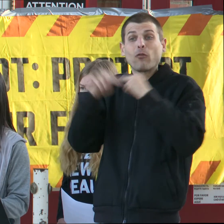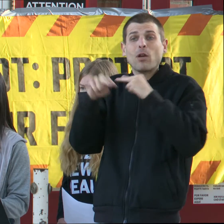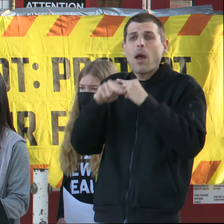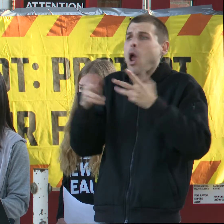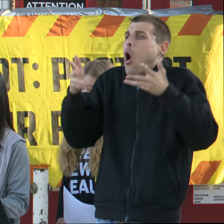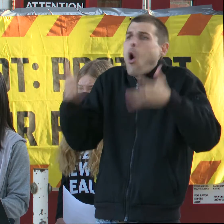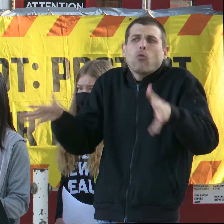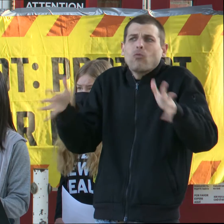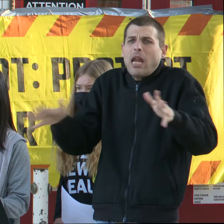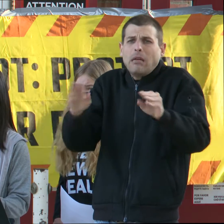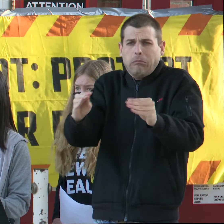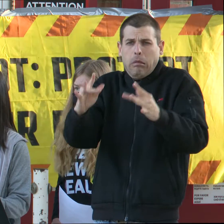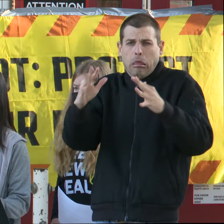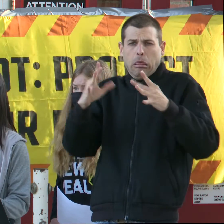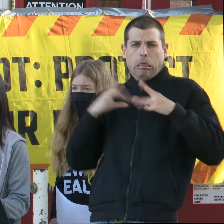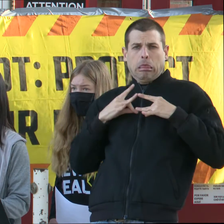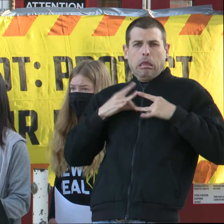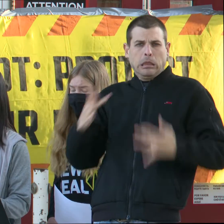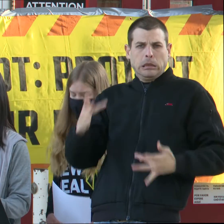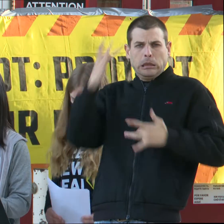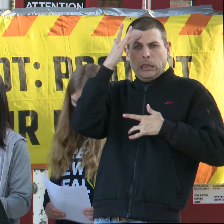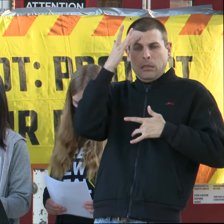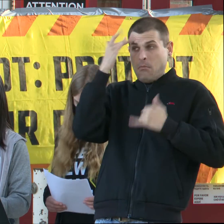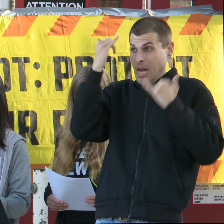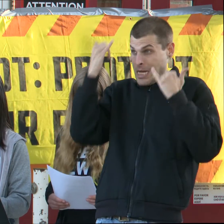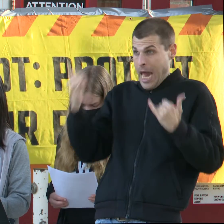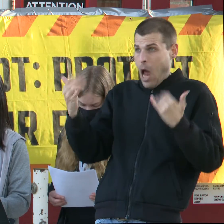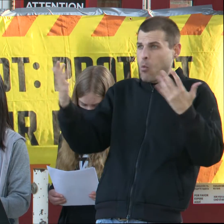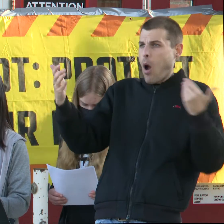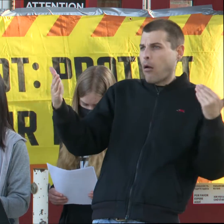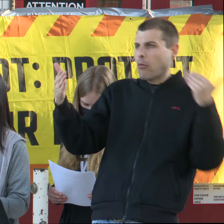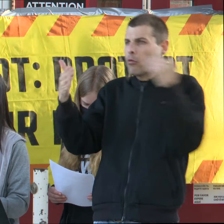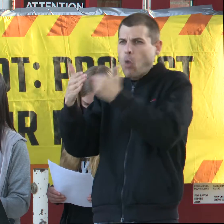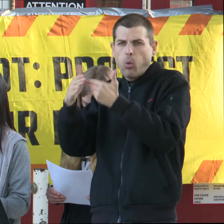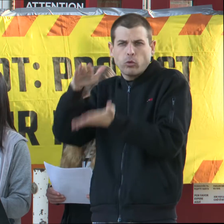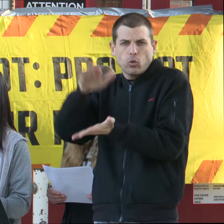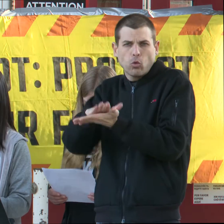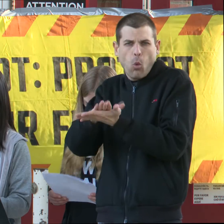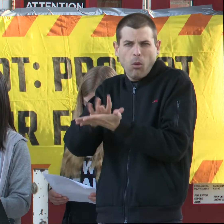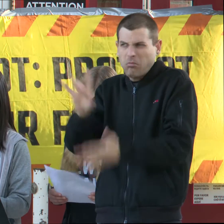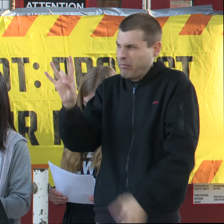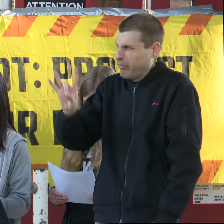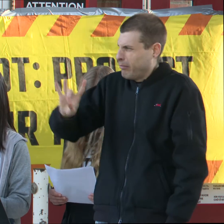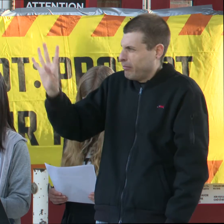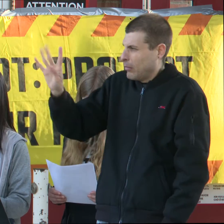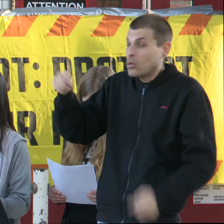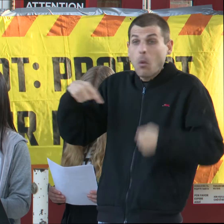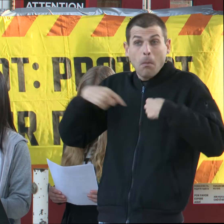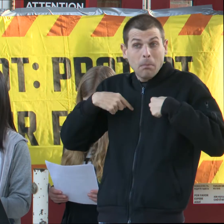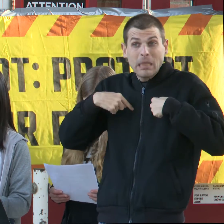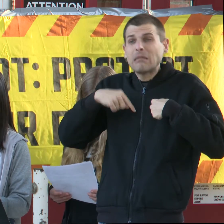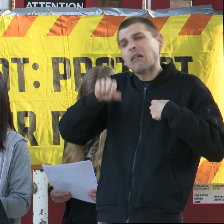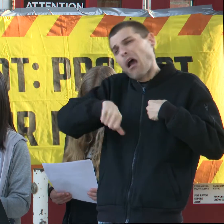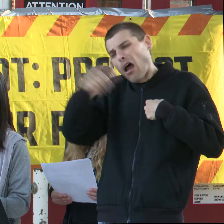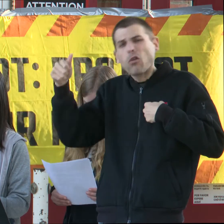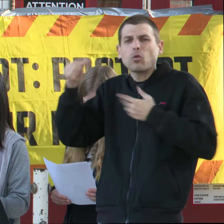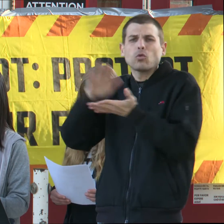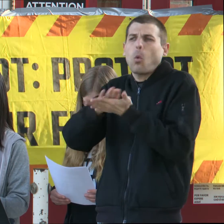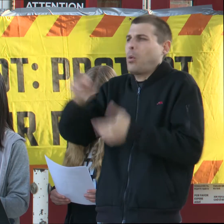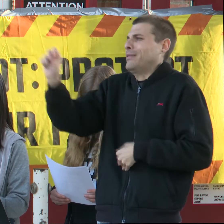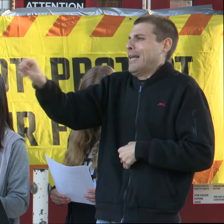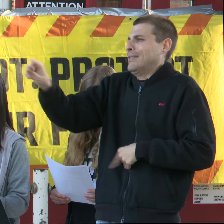Tubman students sick and moving it even closer to the school. Aiden and I don't go to Tubman anymore, but that doesn't make us any